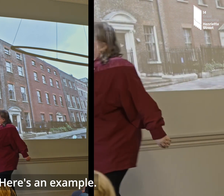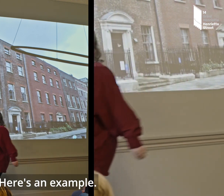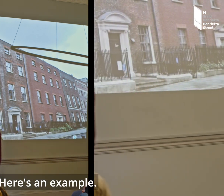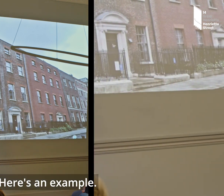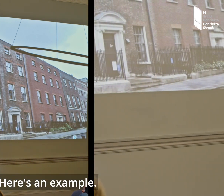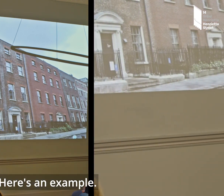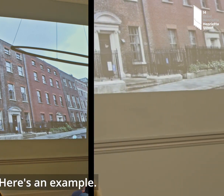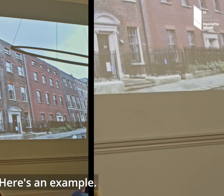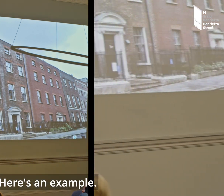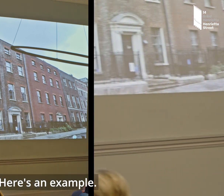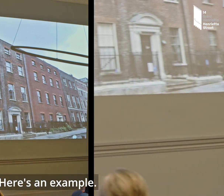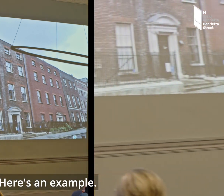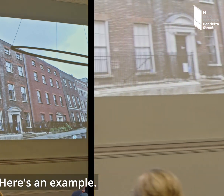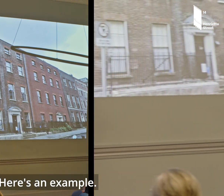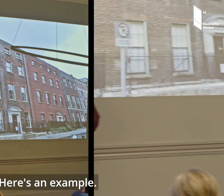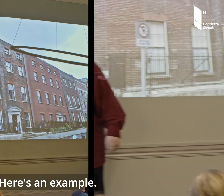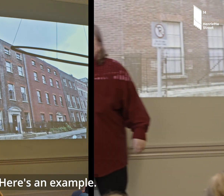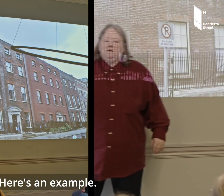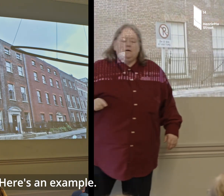doors. Here's an example.